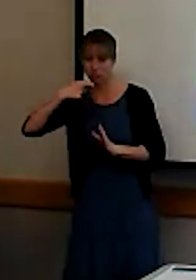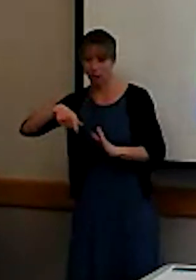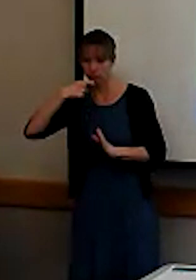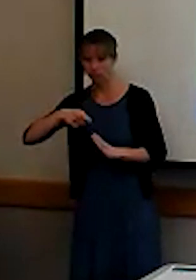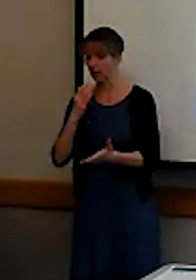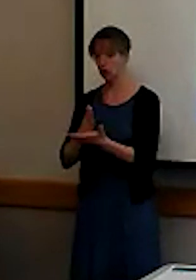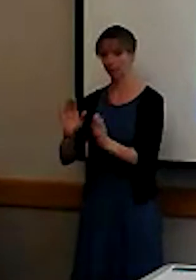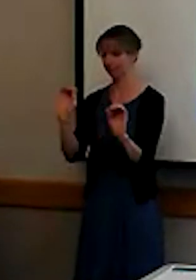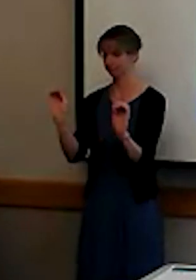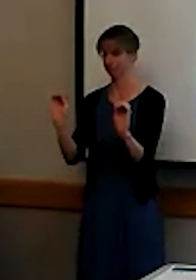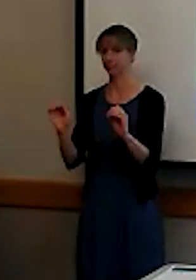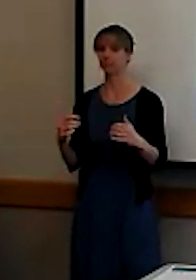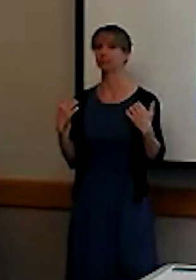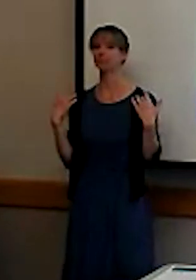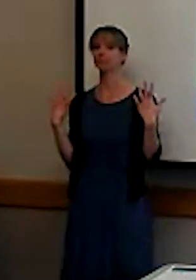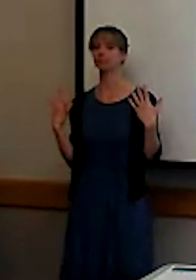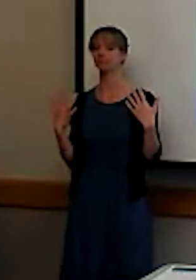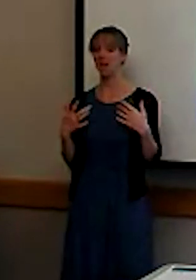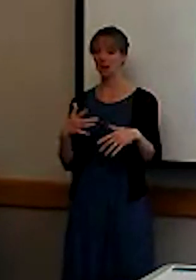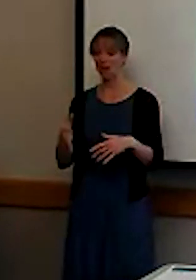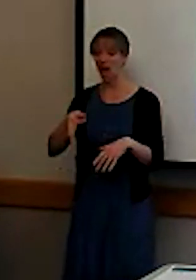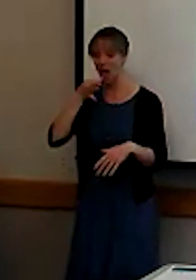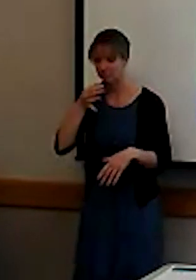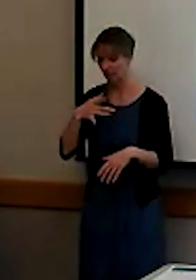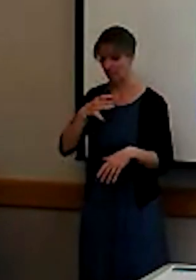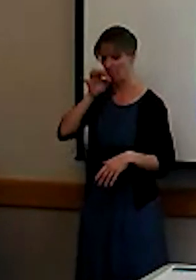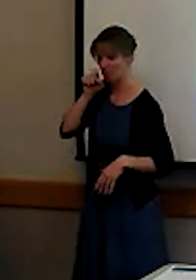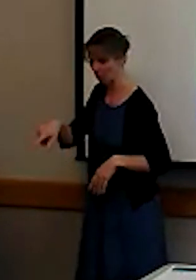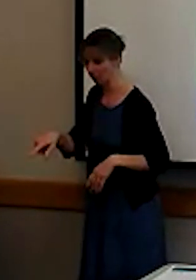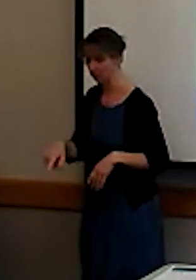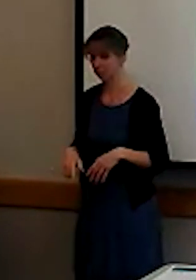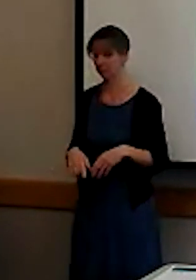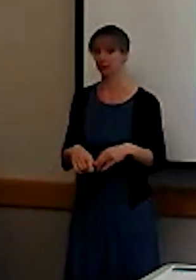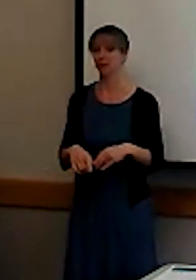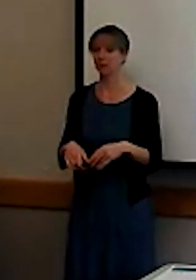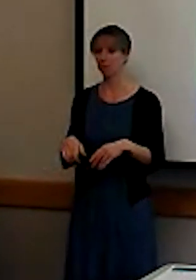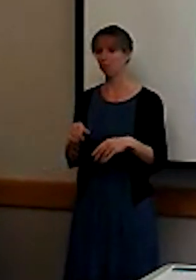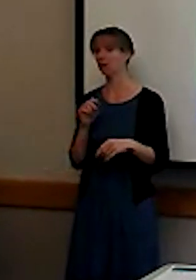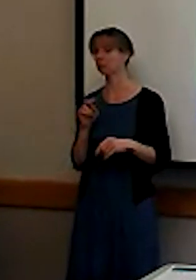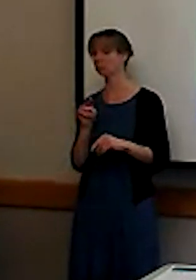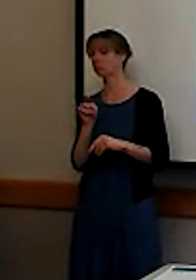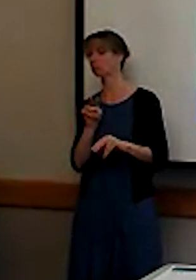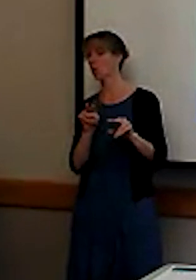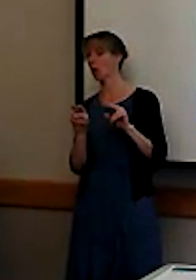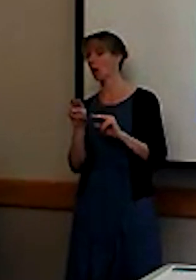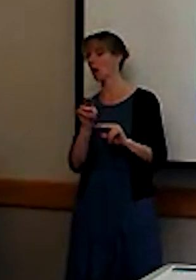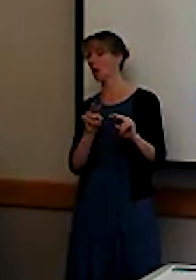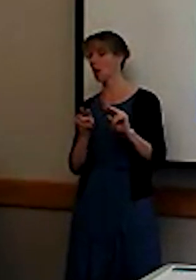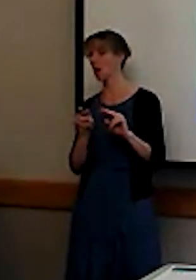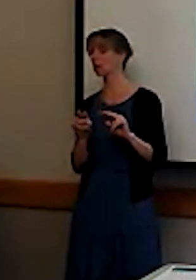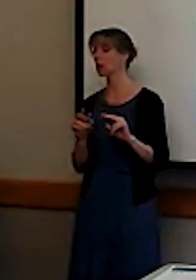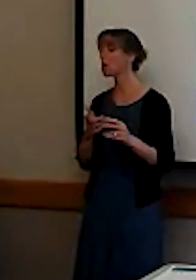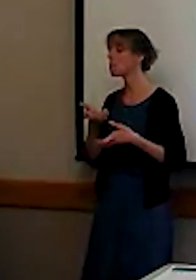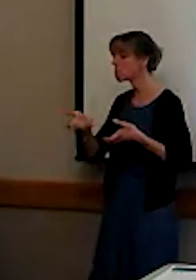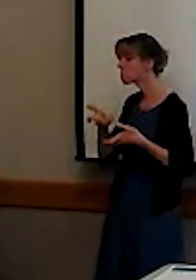right? And she wouldn't do it. And if she didn't like it, she would spit it out. And just by watching the others and watching how I